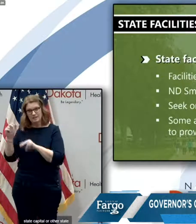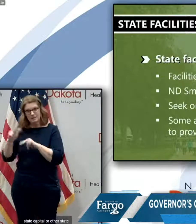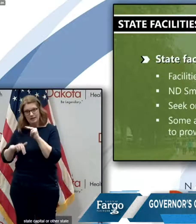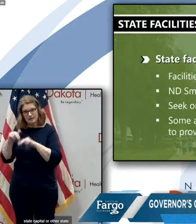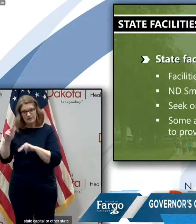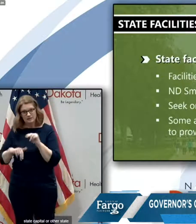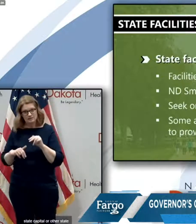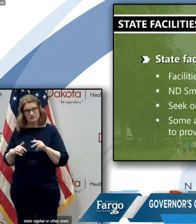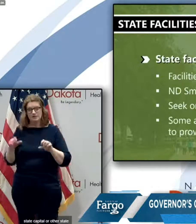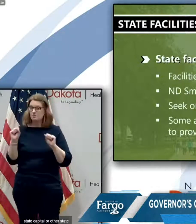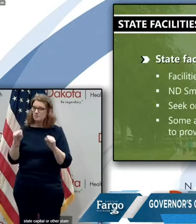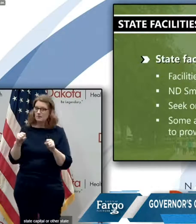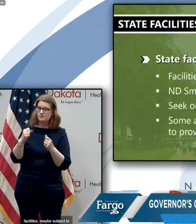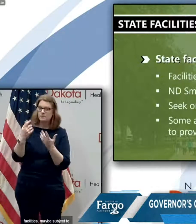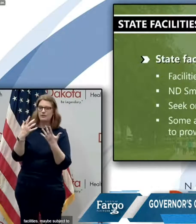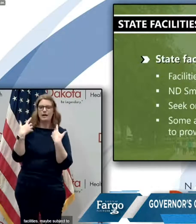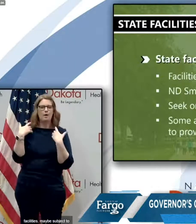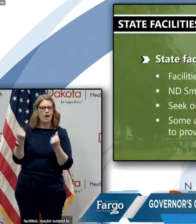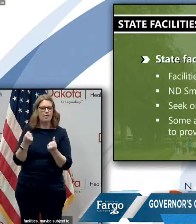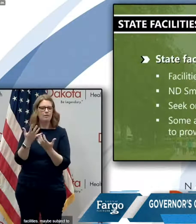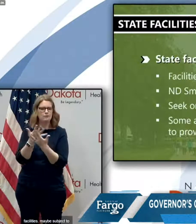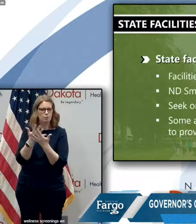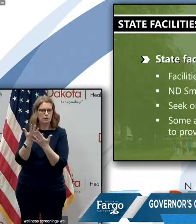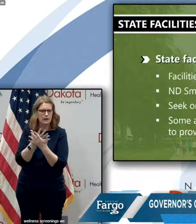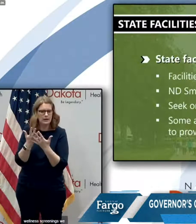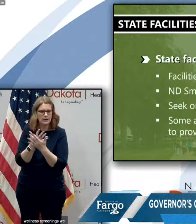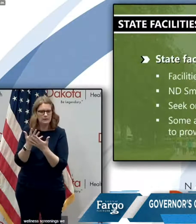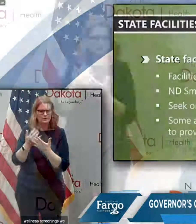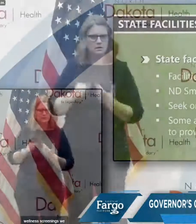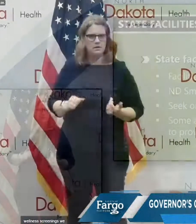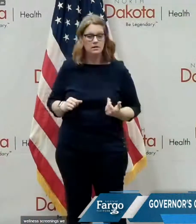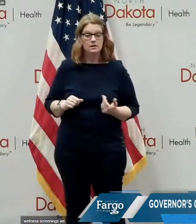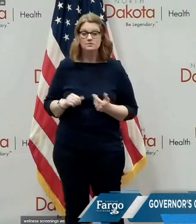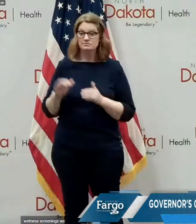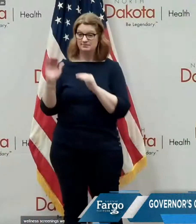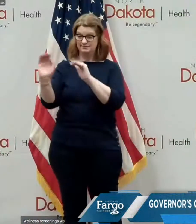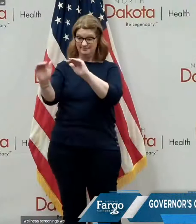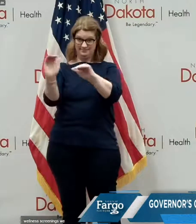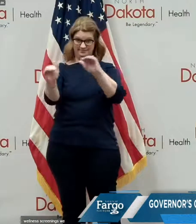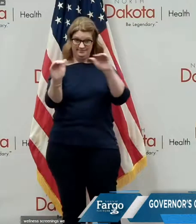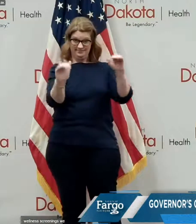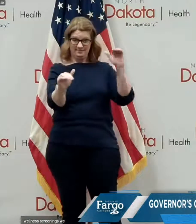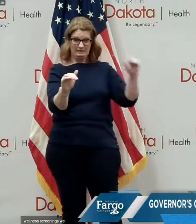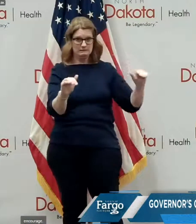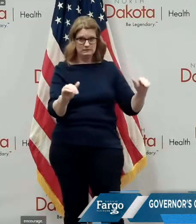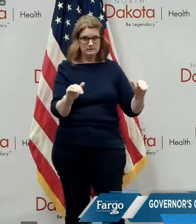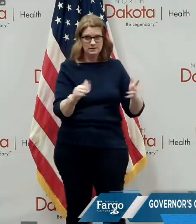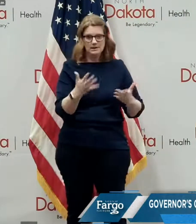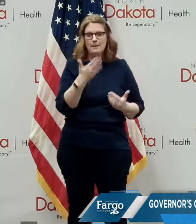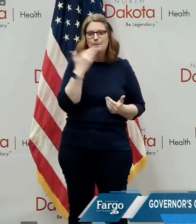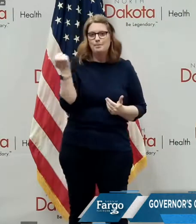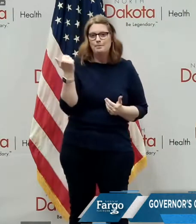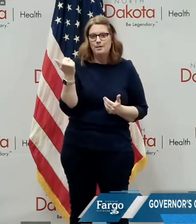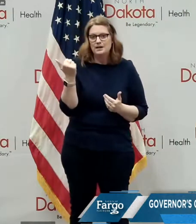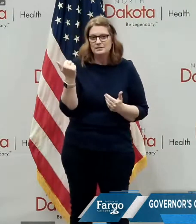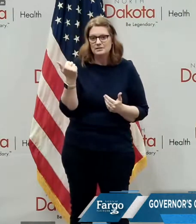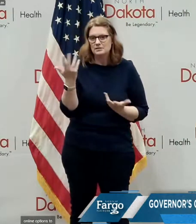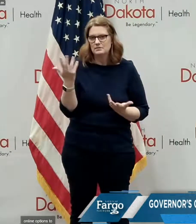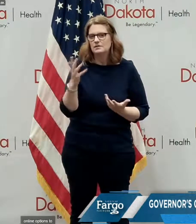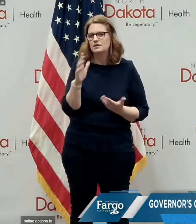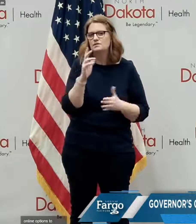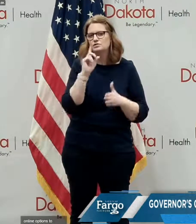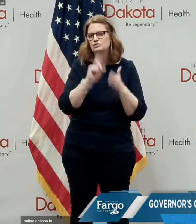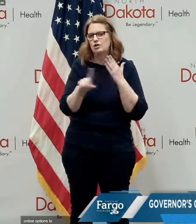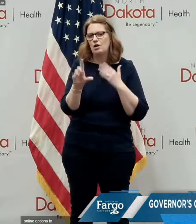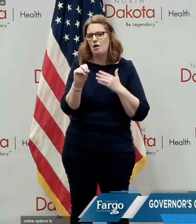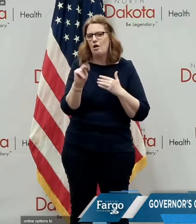subject to wellness screenings. We encourage all citizens to seek online options to services when possible, and